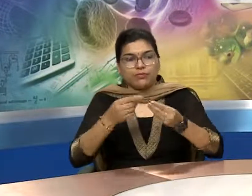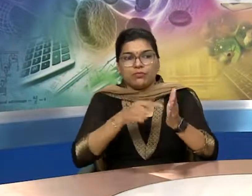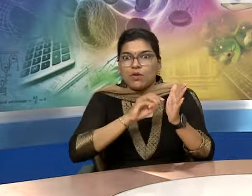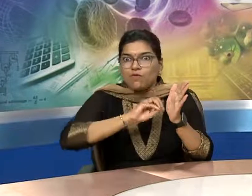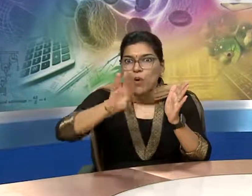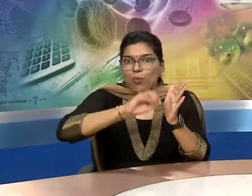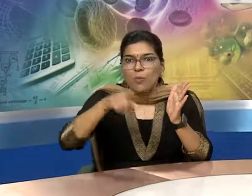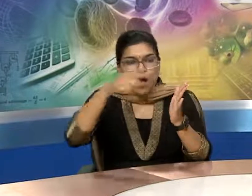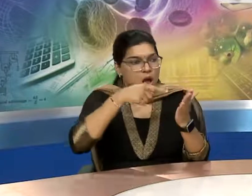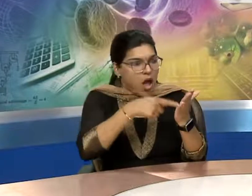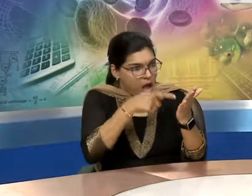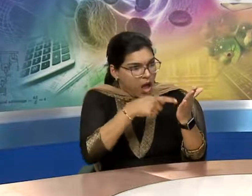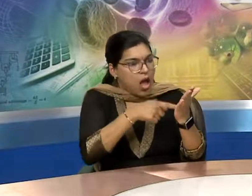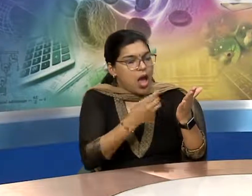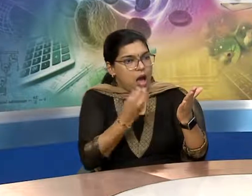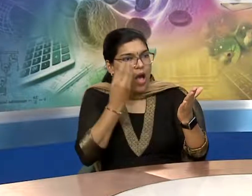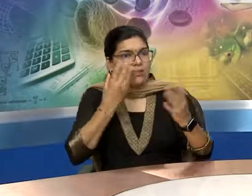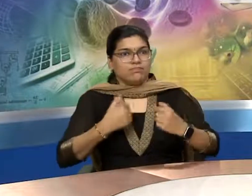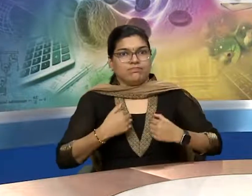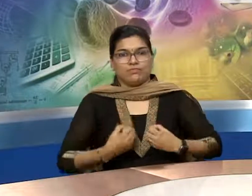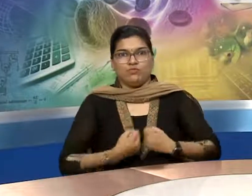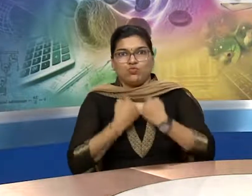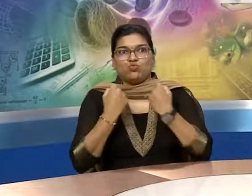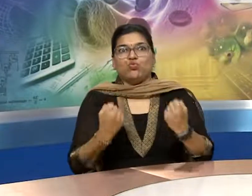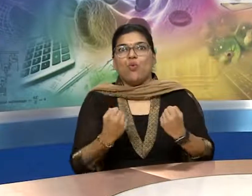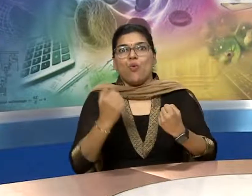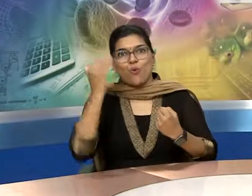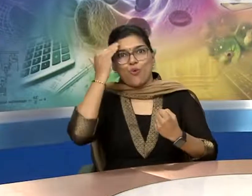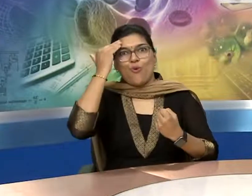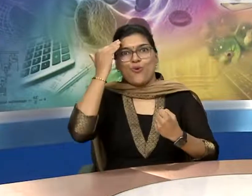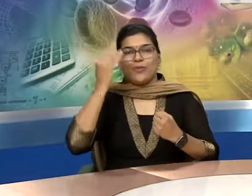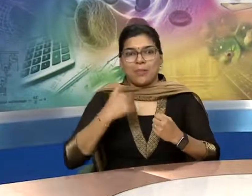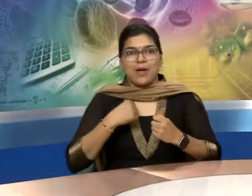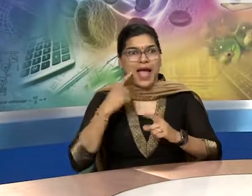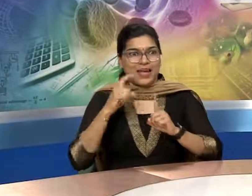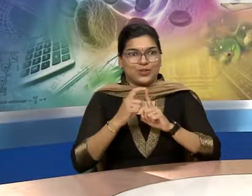and the information they will get from the library would be reliable.